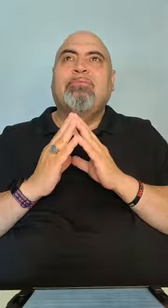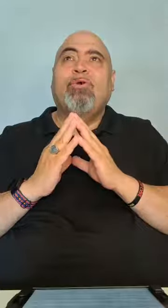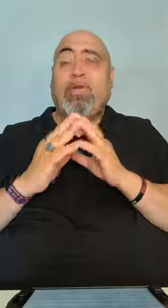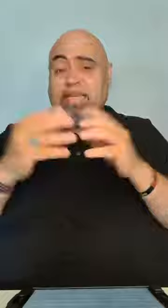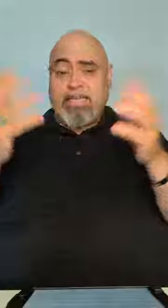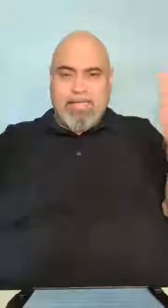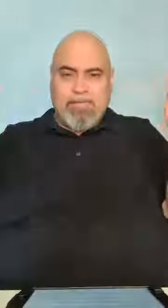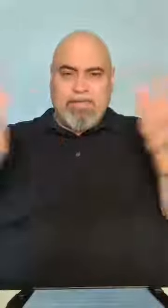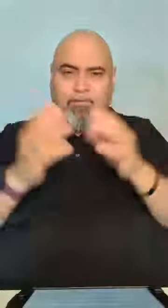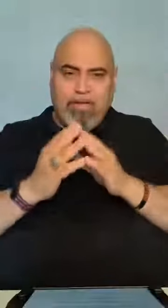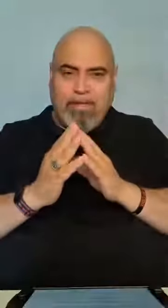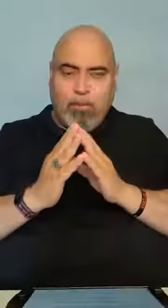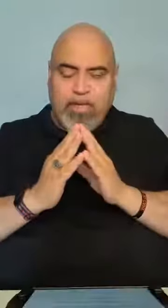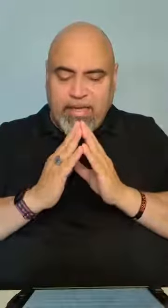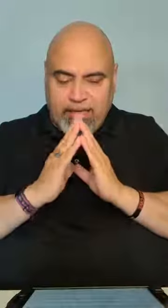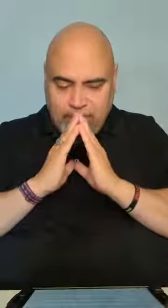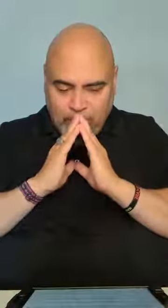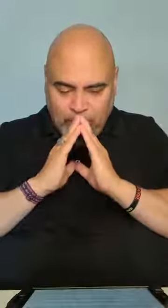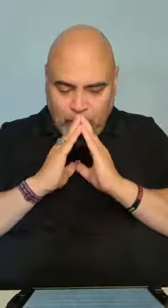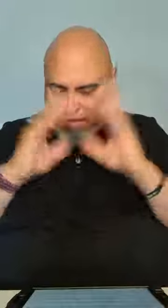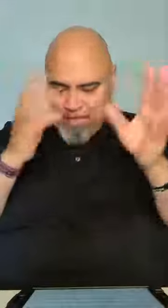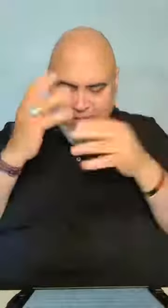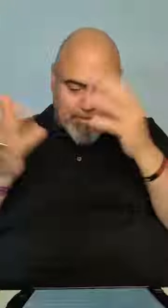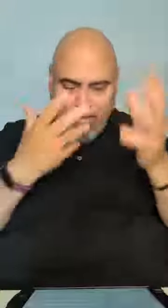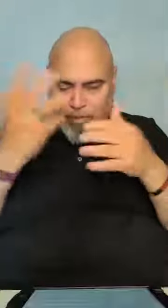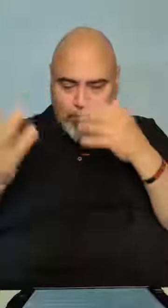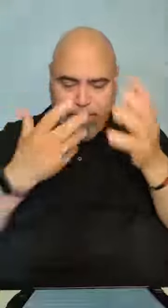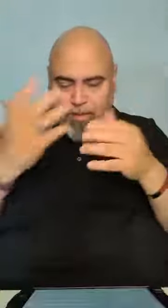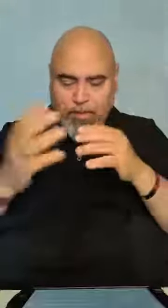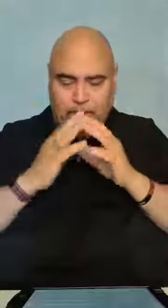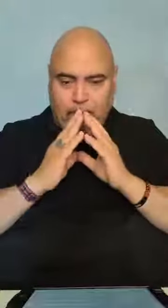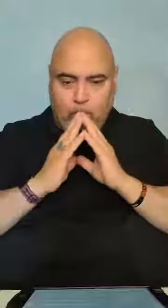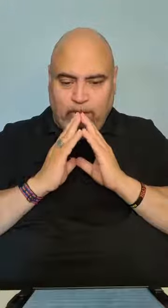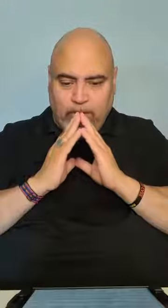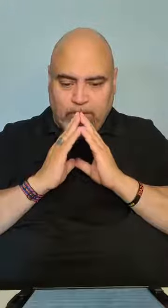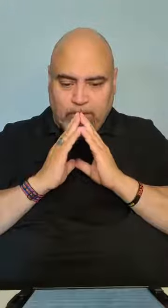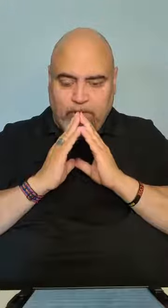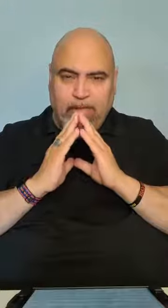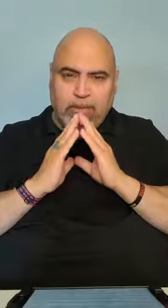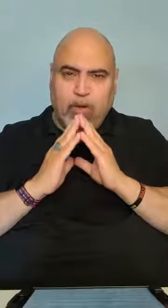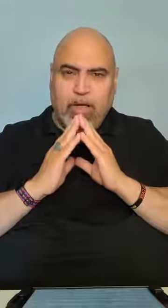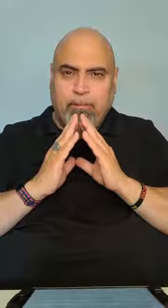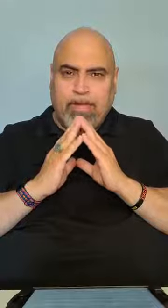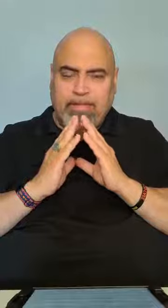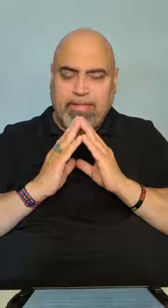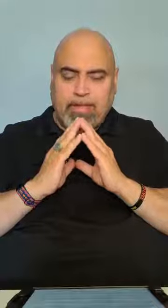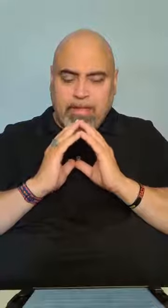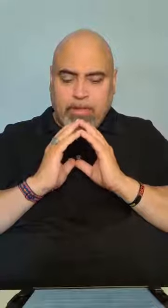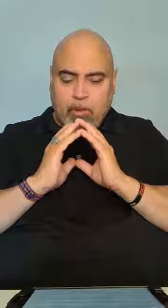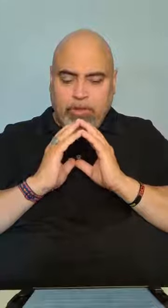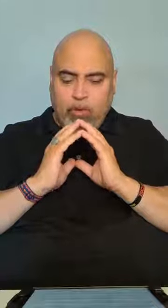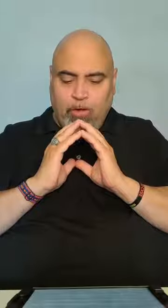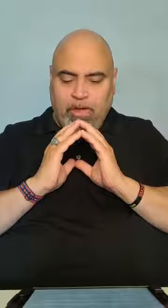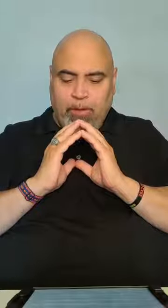Or eat differently than we eat. All these things that we put in our way just to make things more complex. We're talking